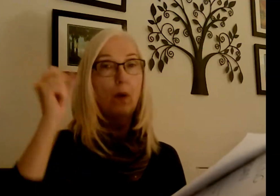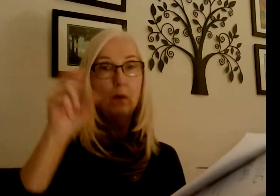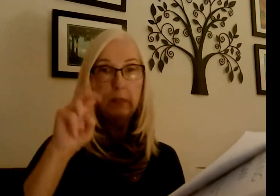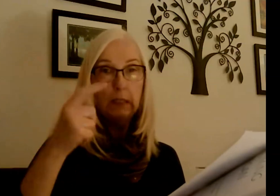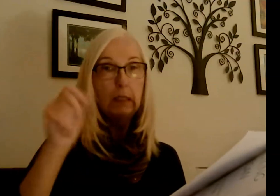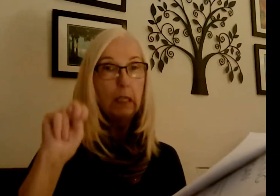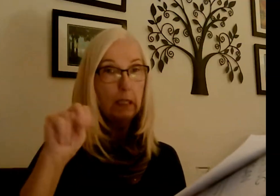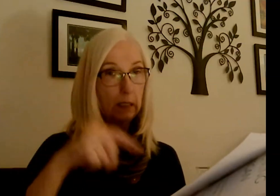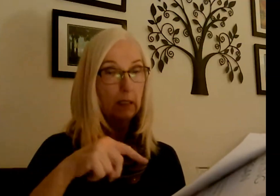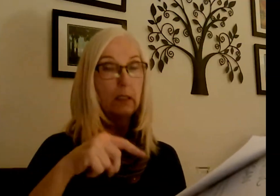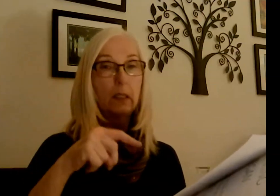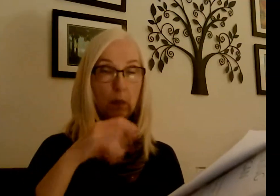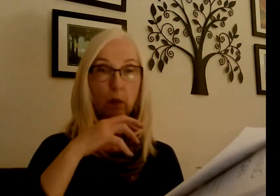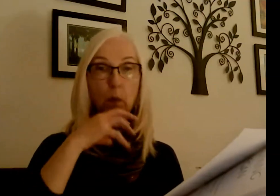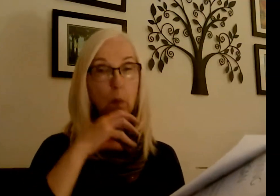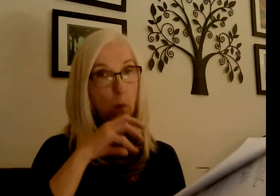Now, it is an older book.